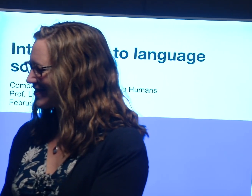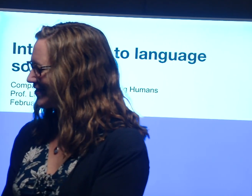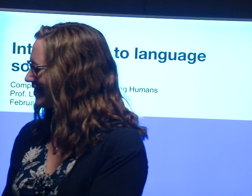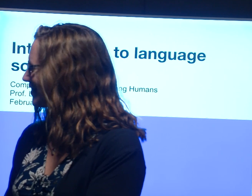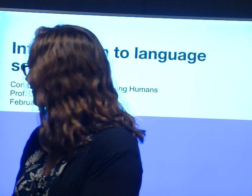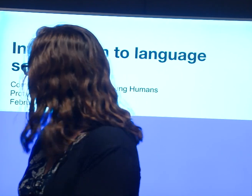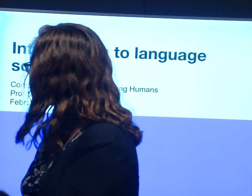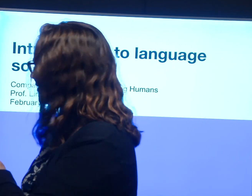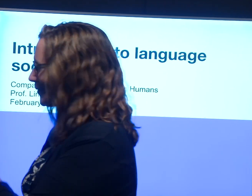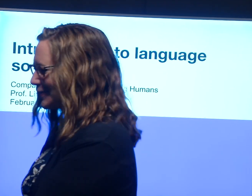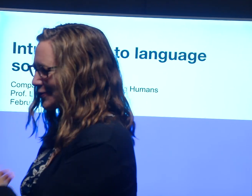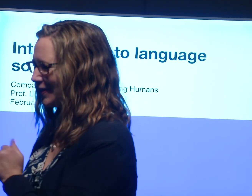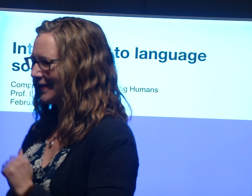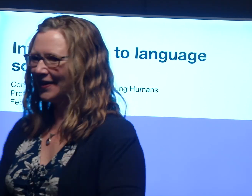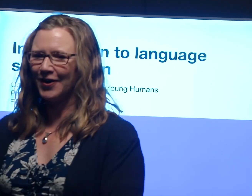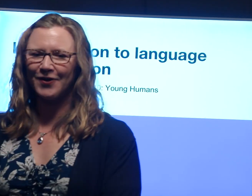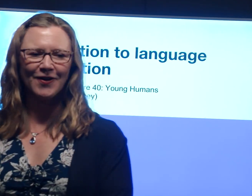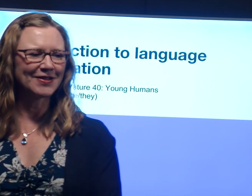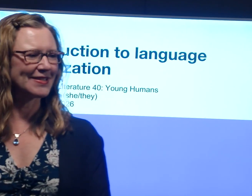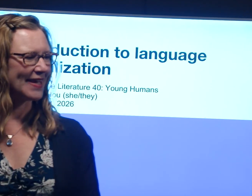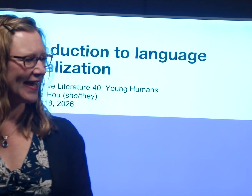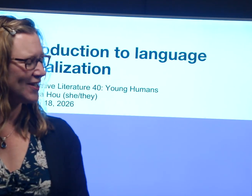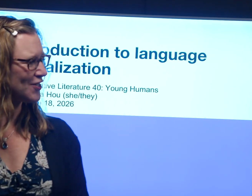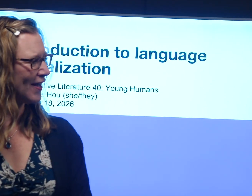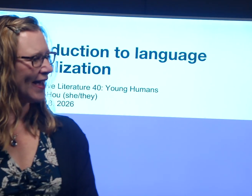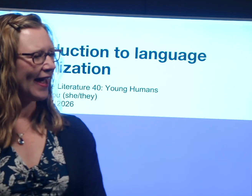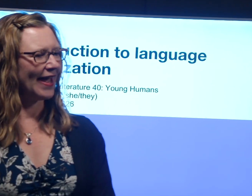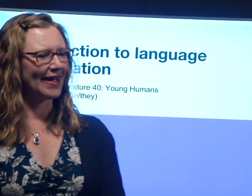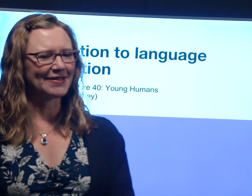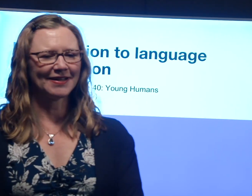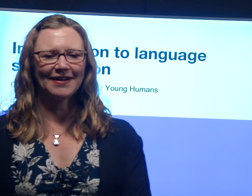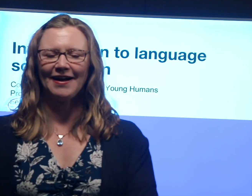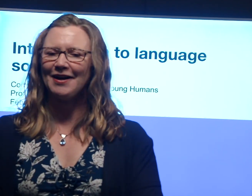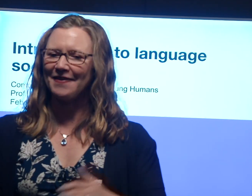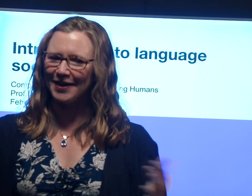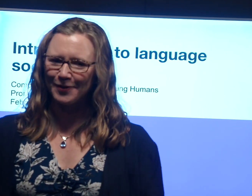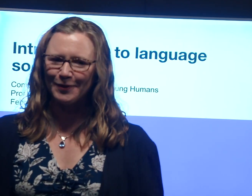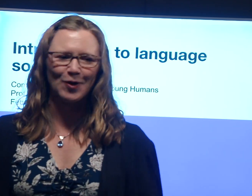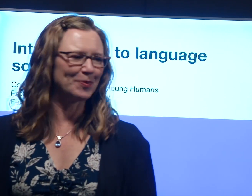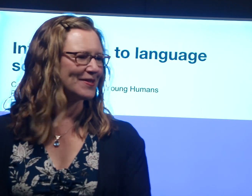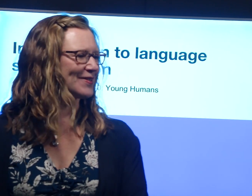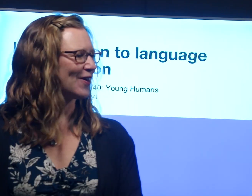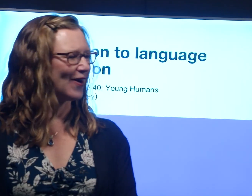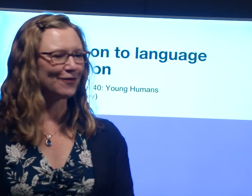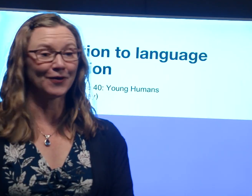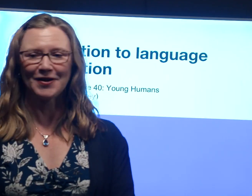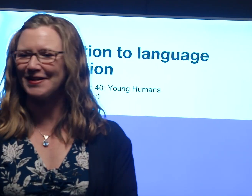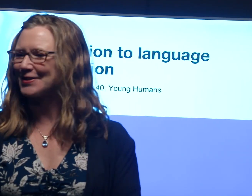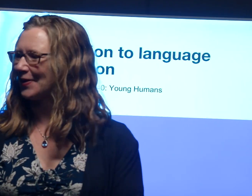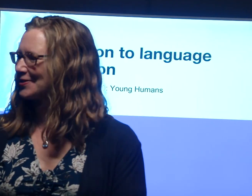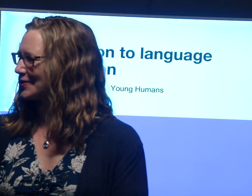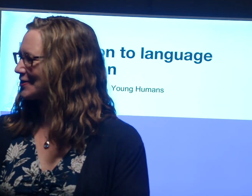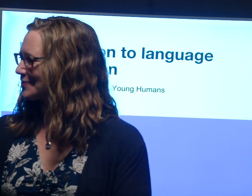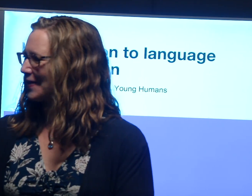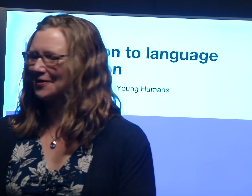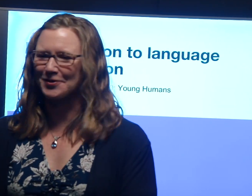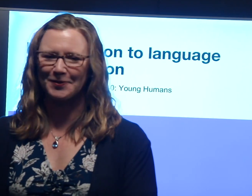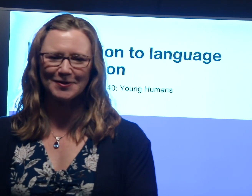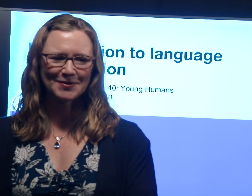student interviewers will join her on stage, and then we will open for audience questions afterwards.